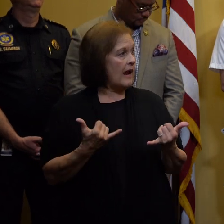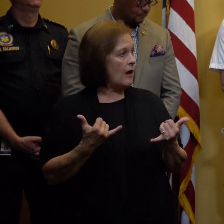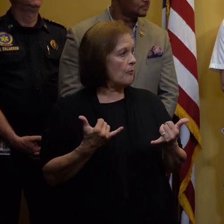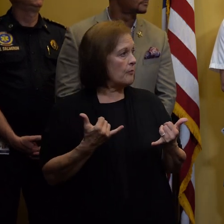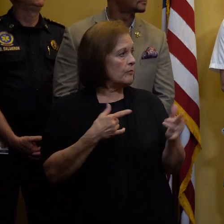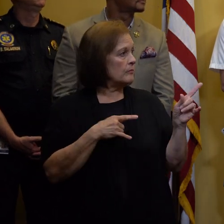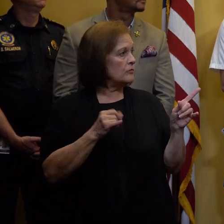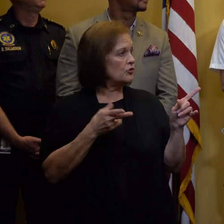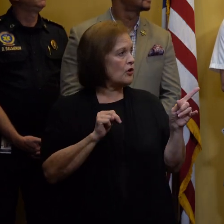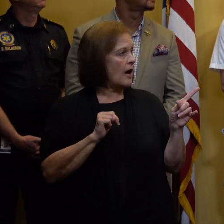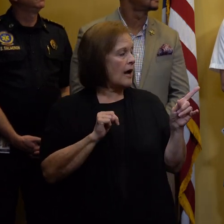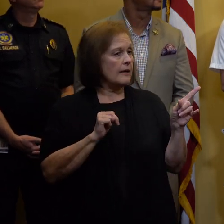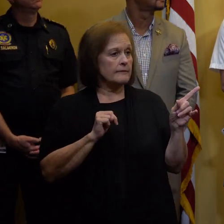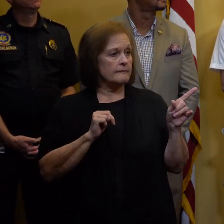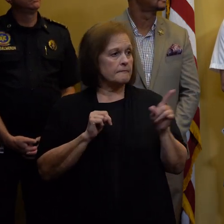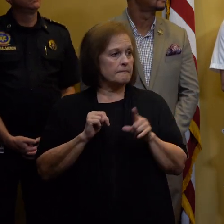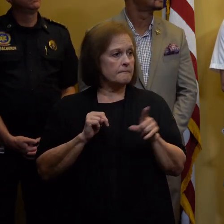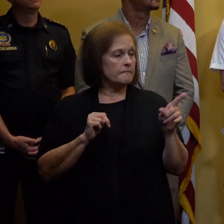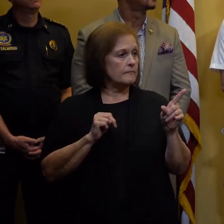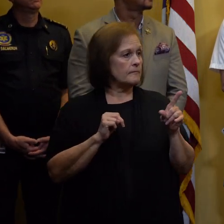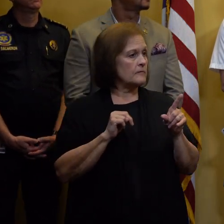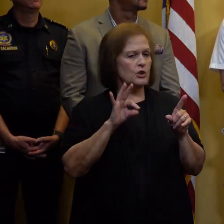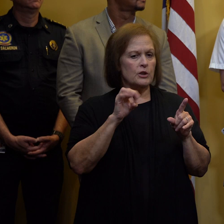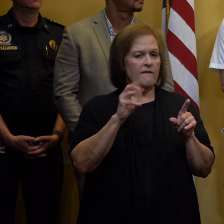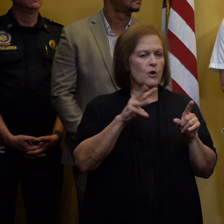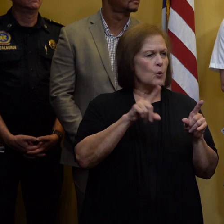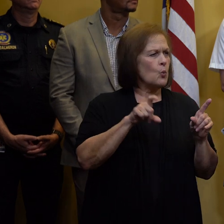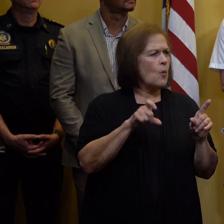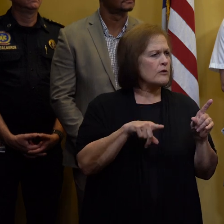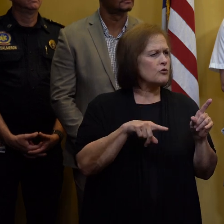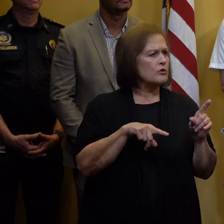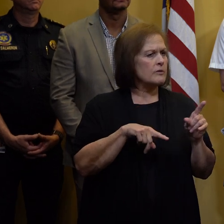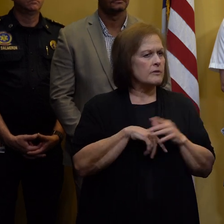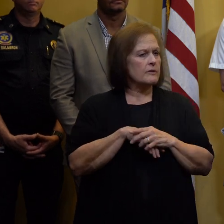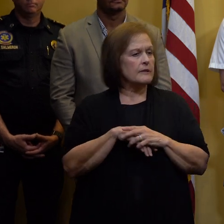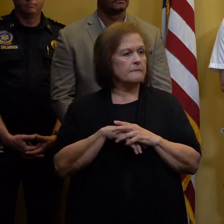it over to you, John, and we'll answer questions. We have time for just a few questions if anyone has any.